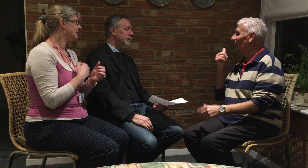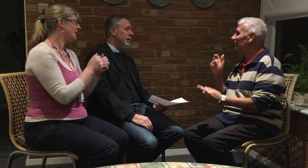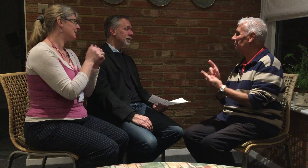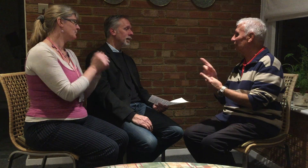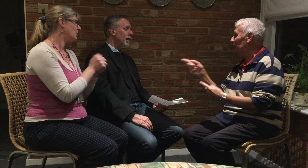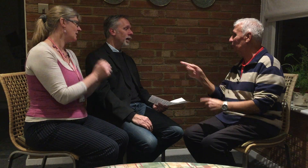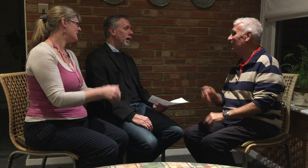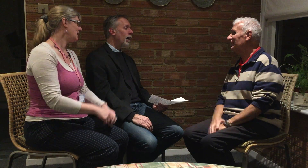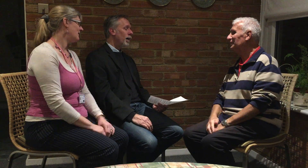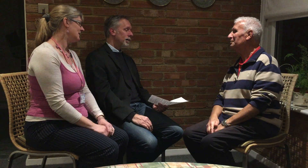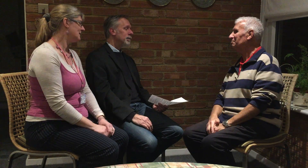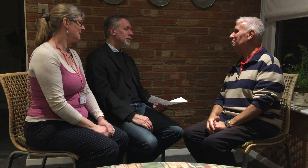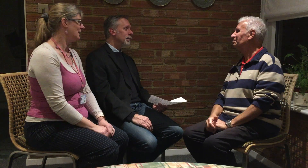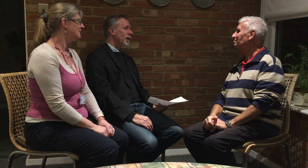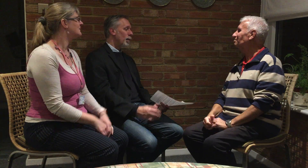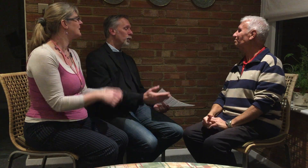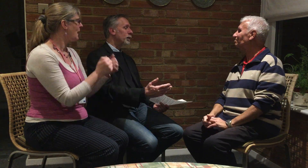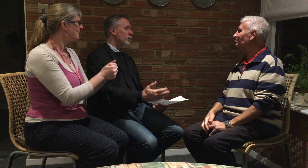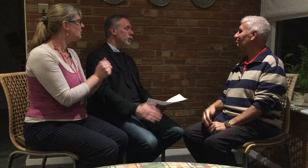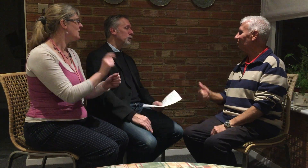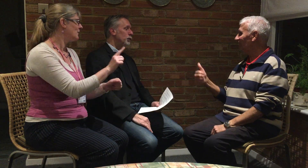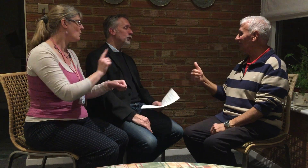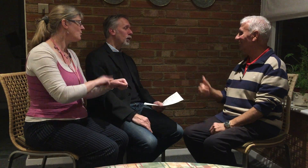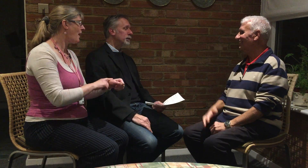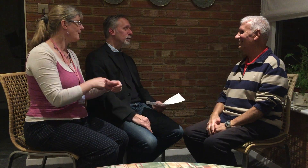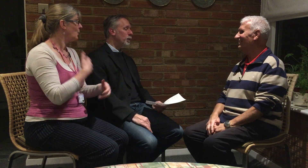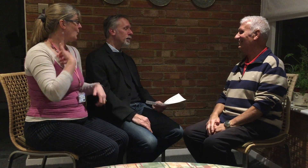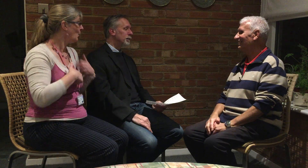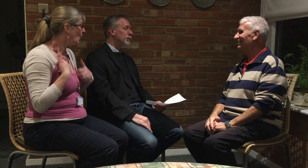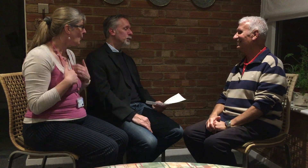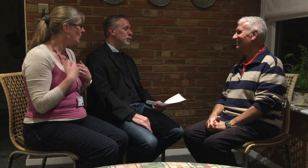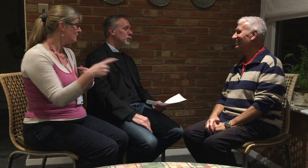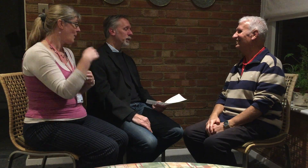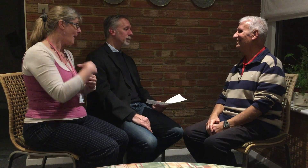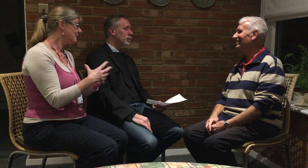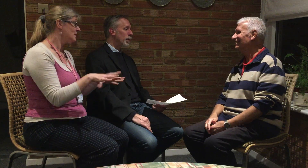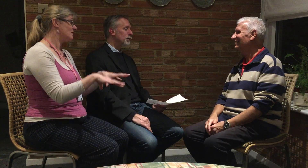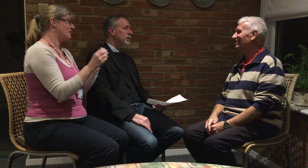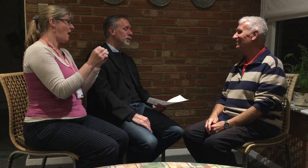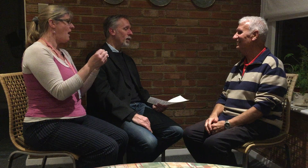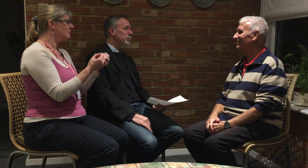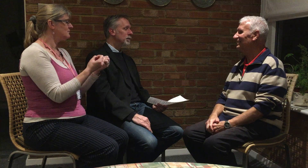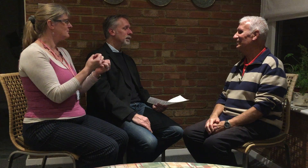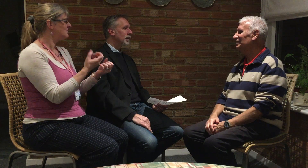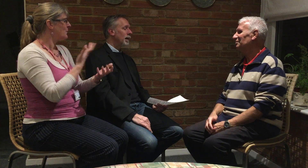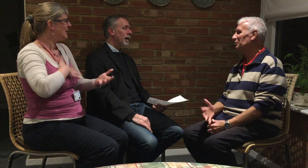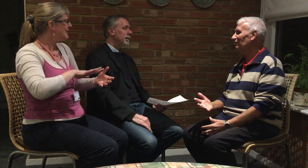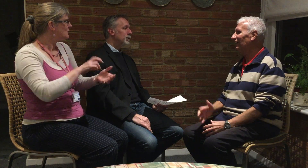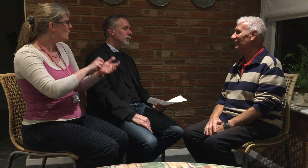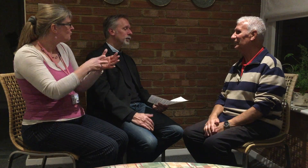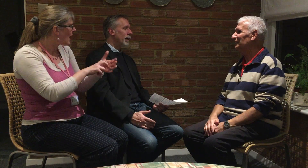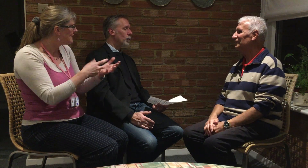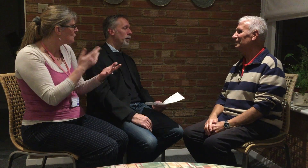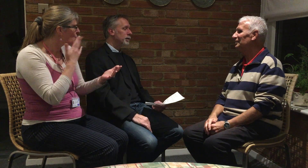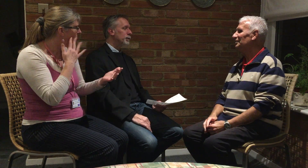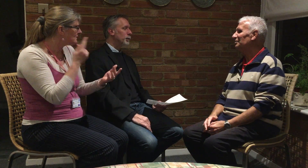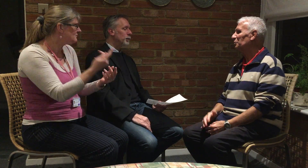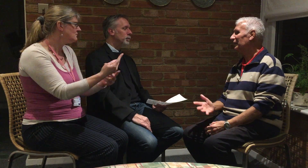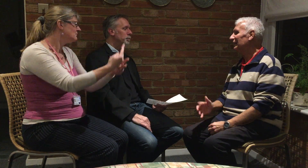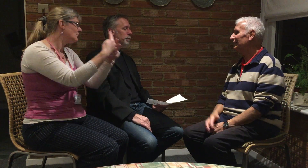it. It's been lovely to meet you. I'm looking forward to you starting with us as soon as we can arrange the time, and you can help us to